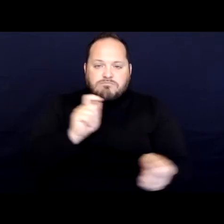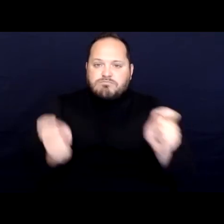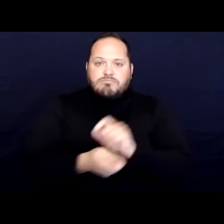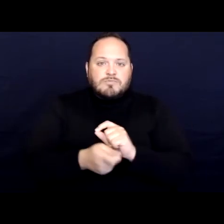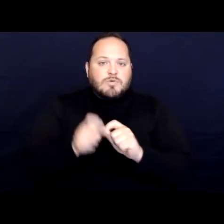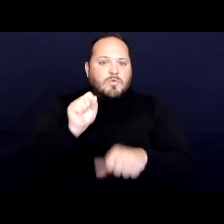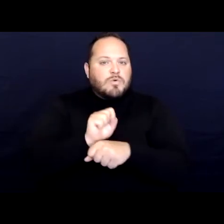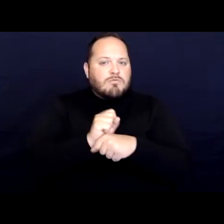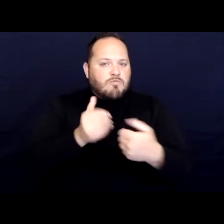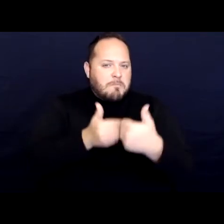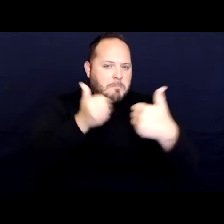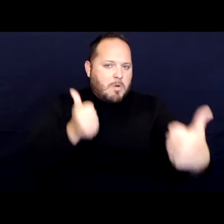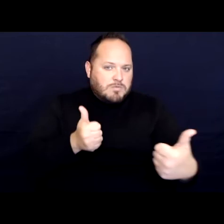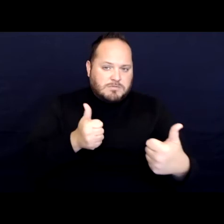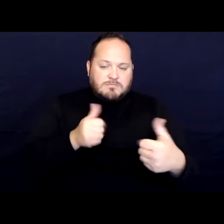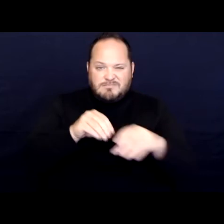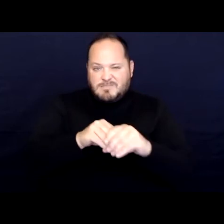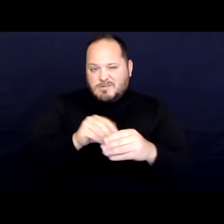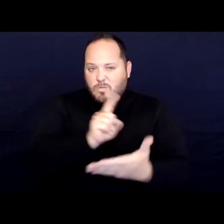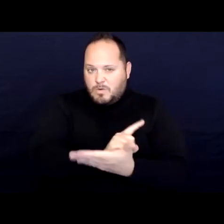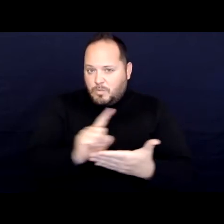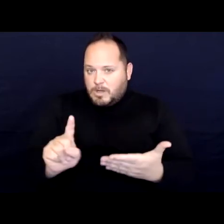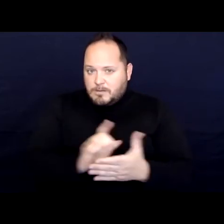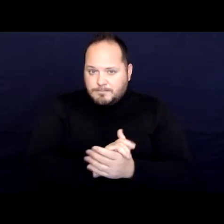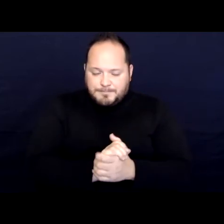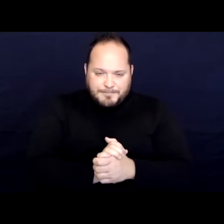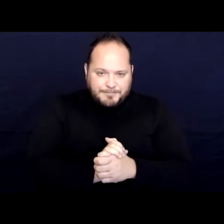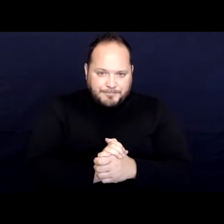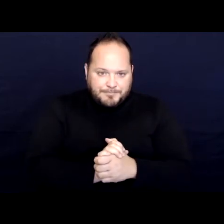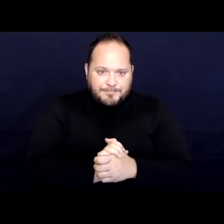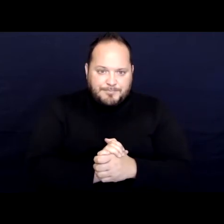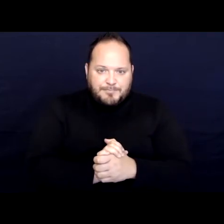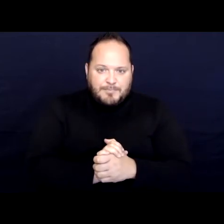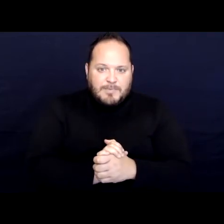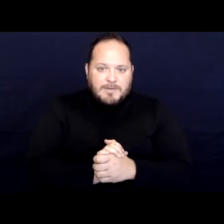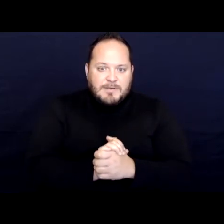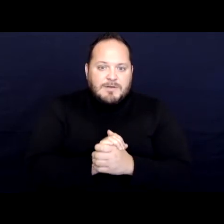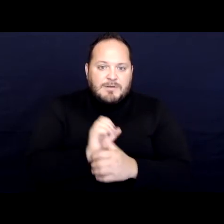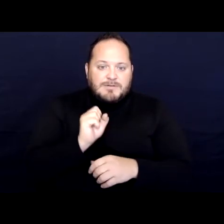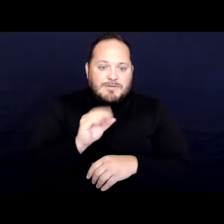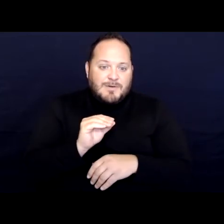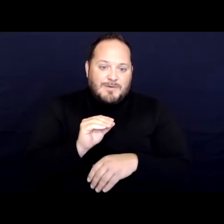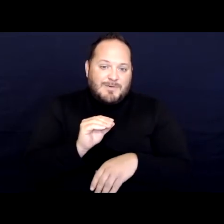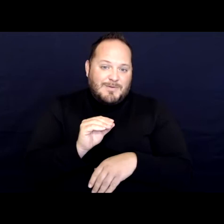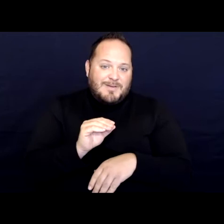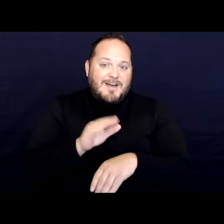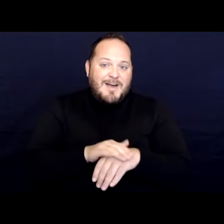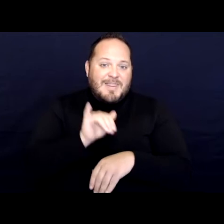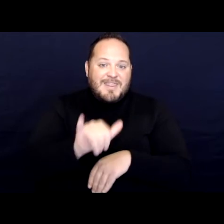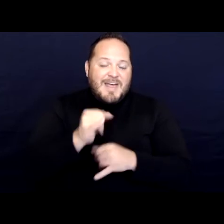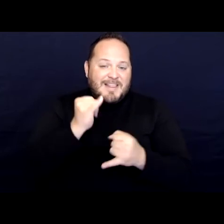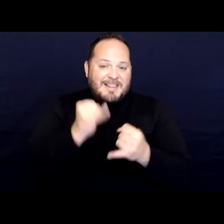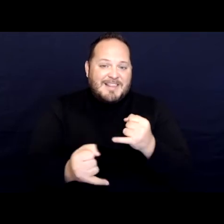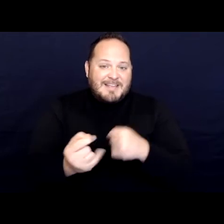1 week, and um, and uh, so on that last day, when